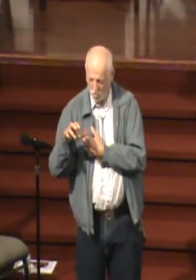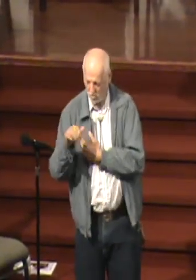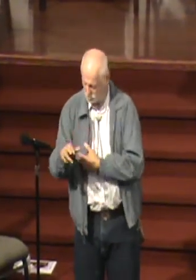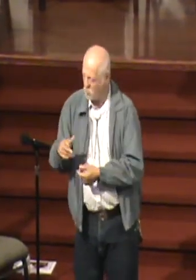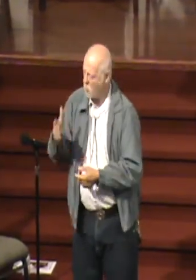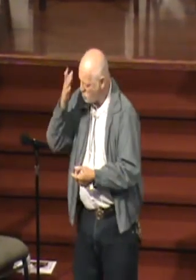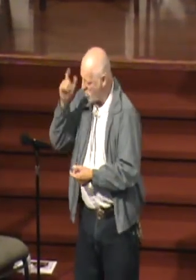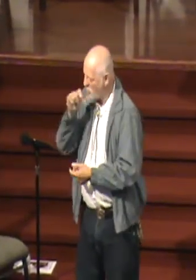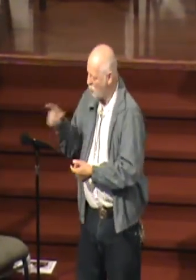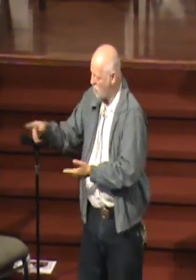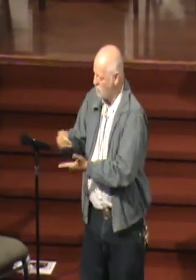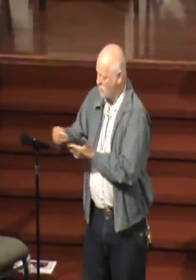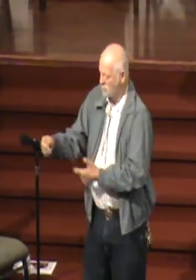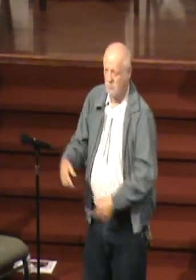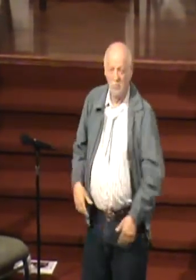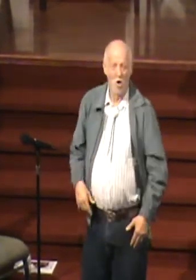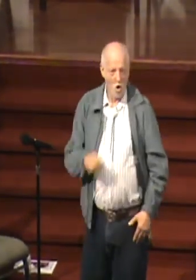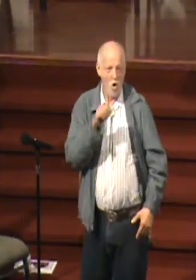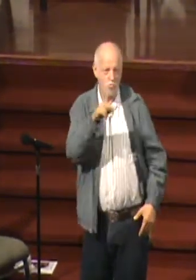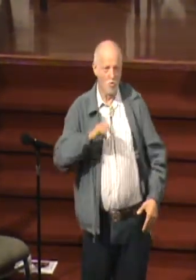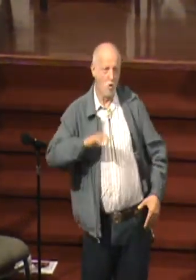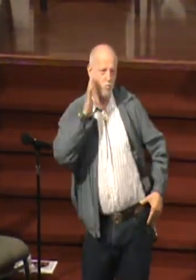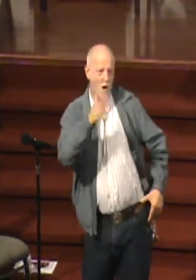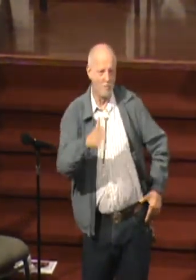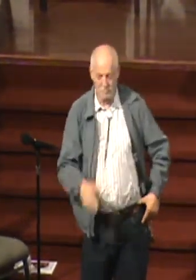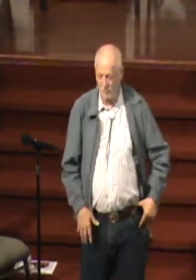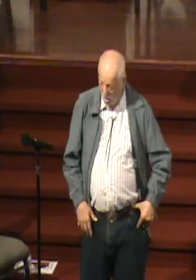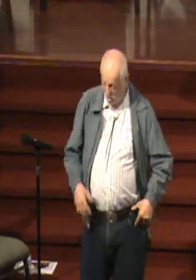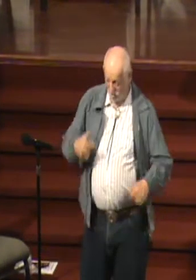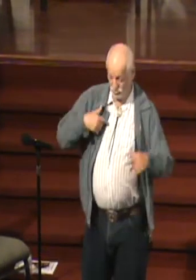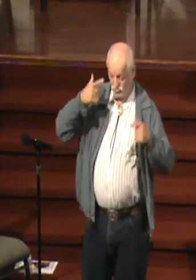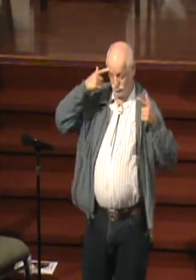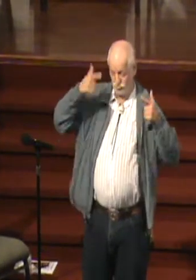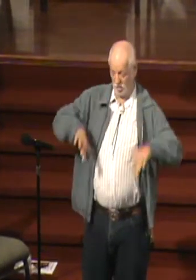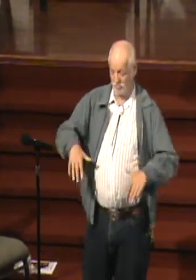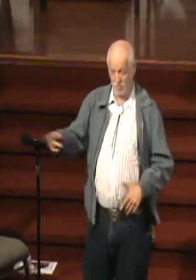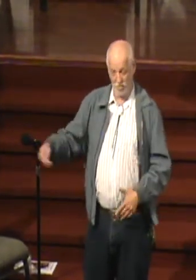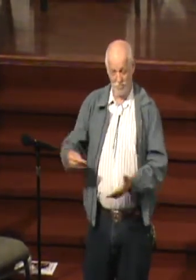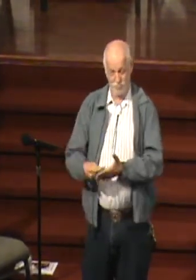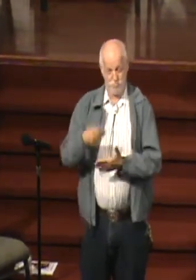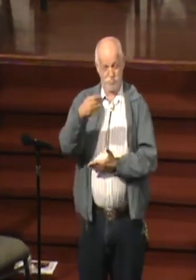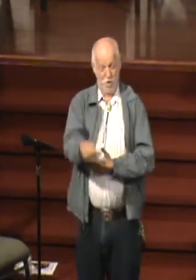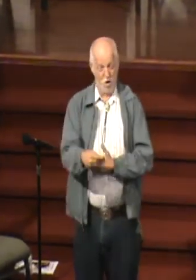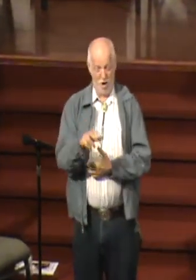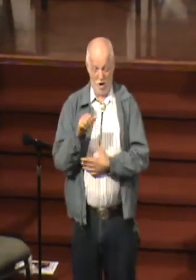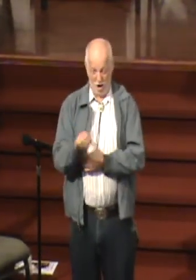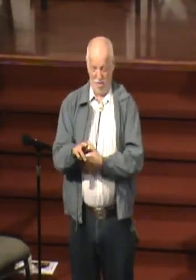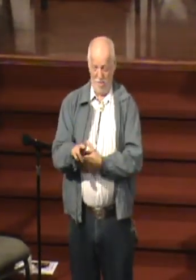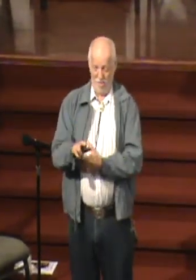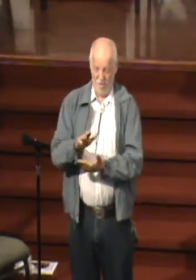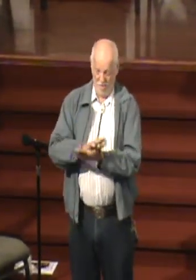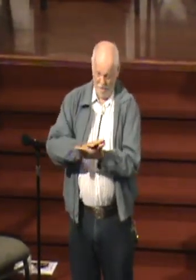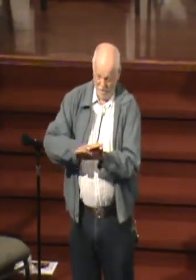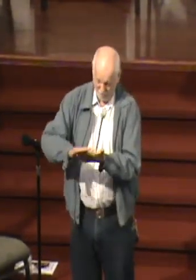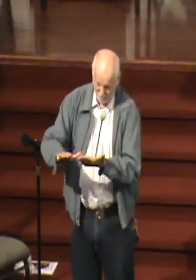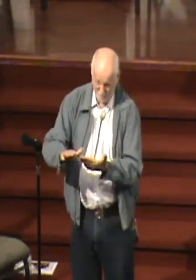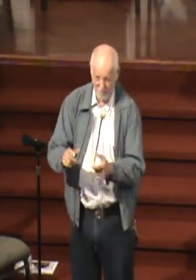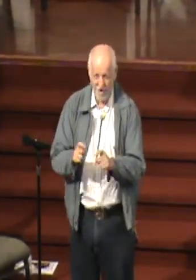I understand your responsibility to pay, that's what I said. But it shocked me, she wanted to pay